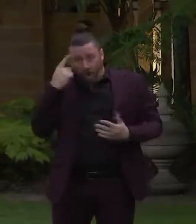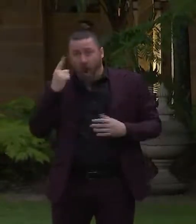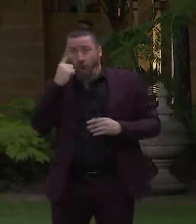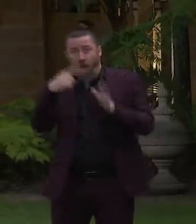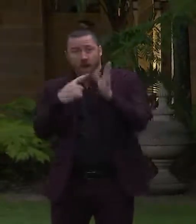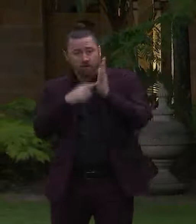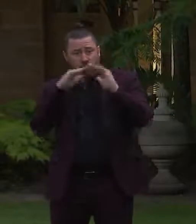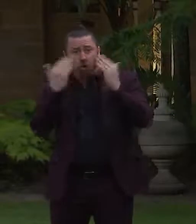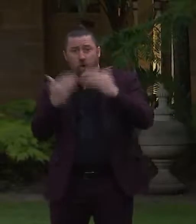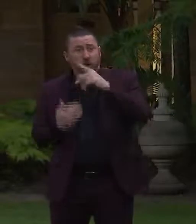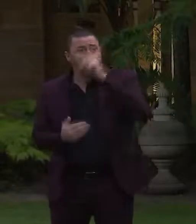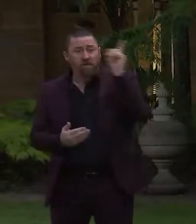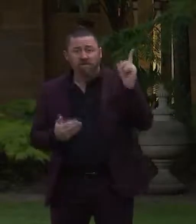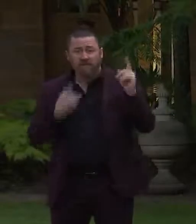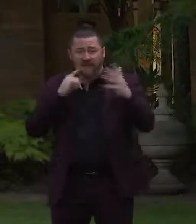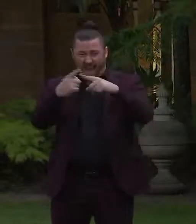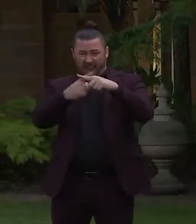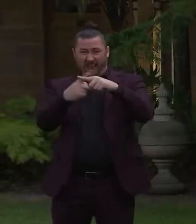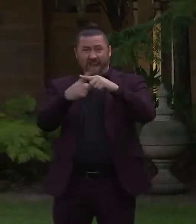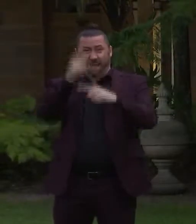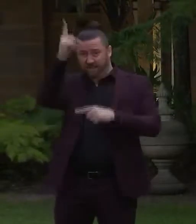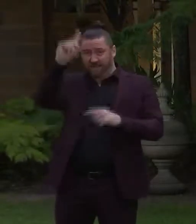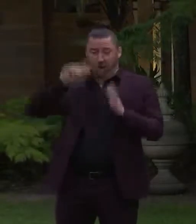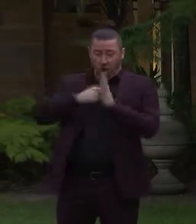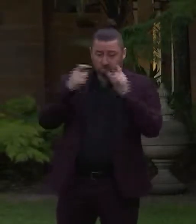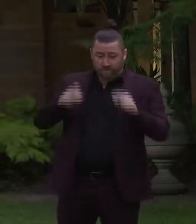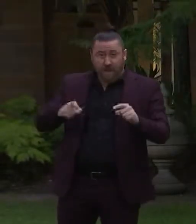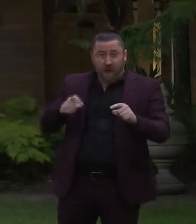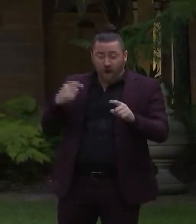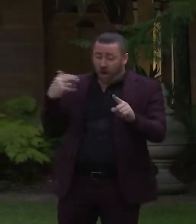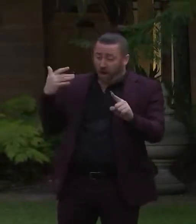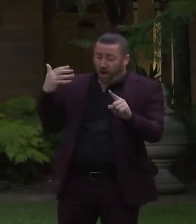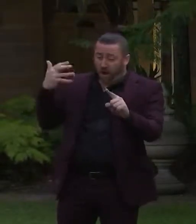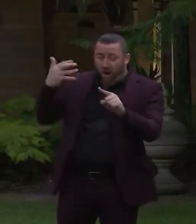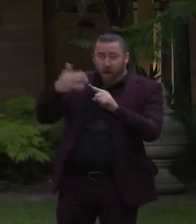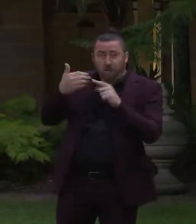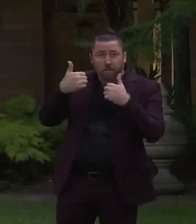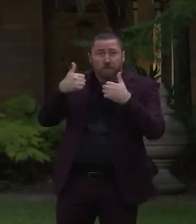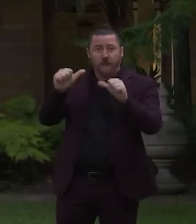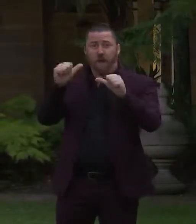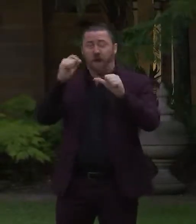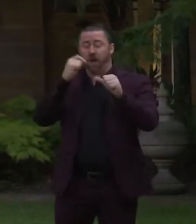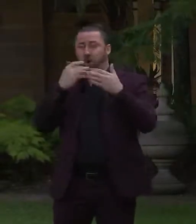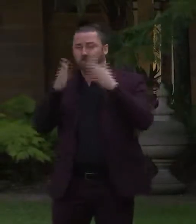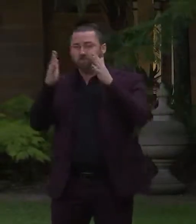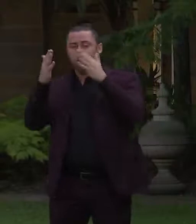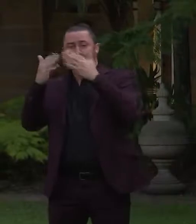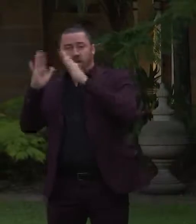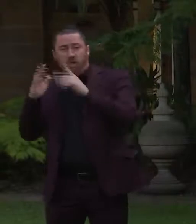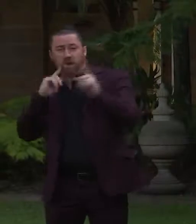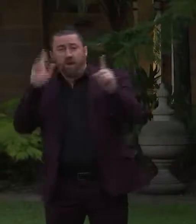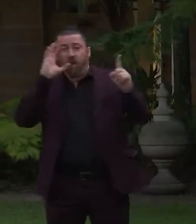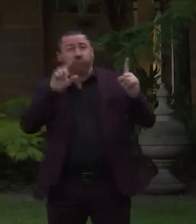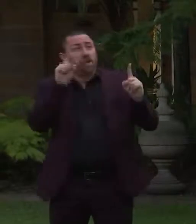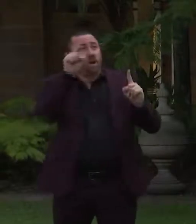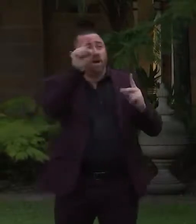world, where you've got UK just coming out of a lockdown, where you have a situation in other countries where people haven't